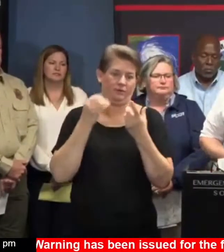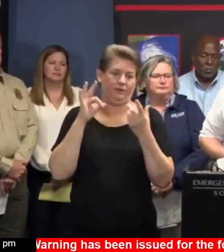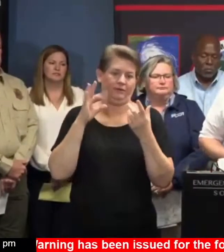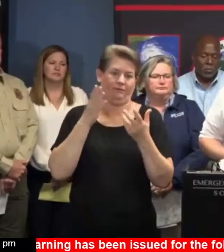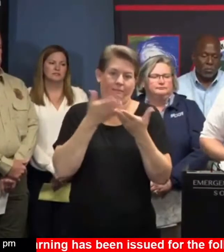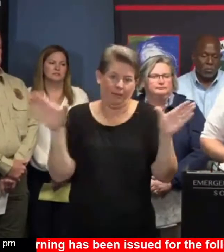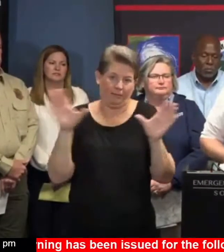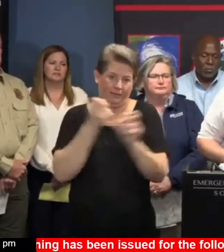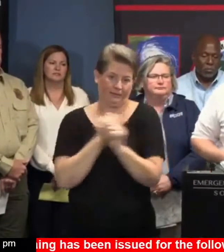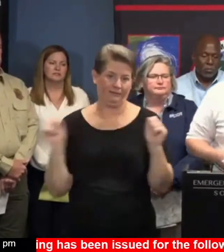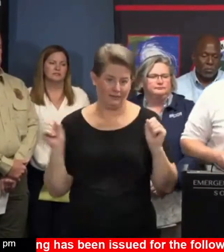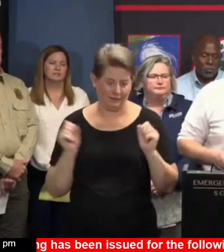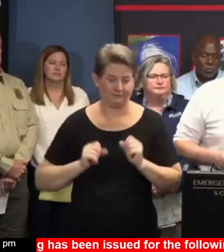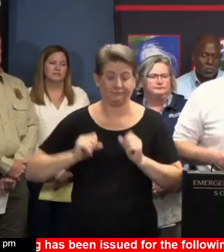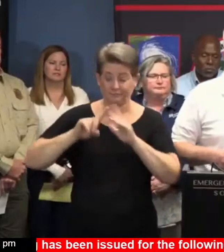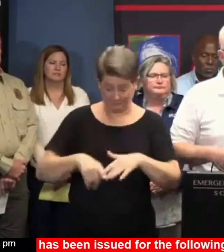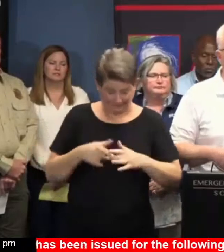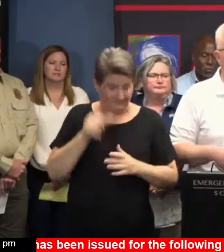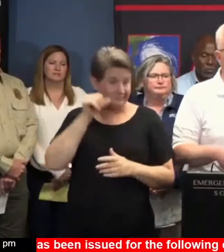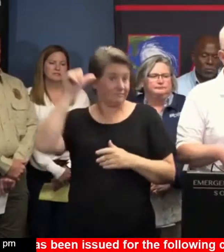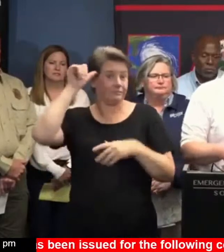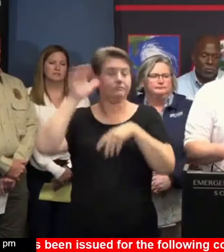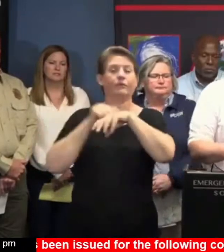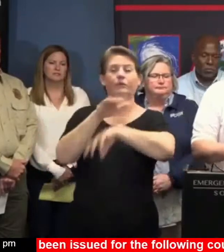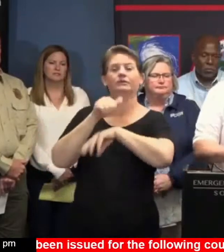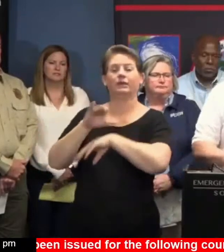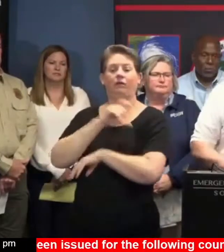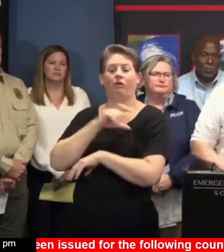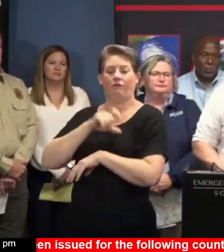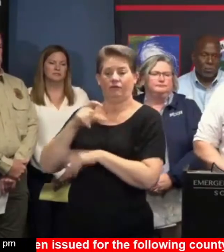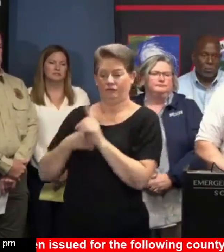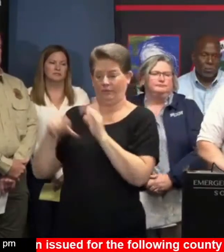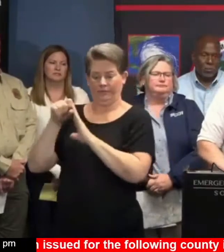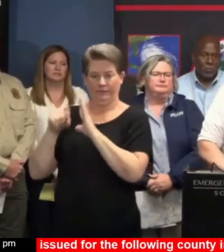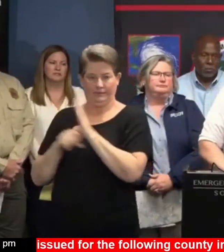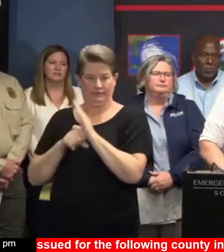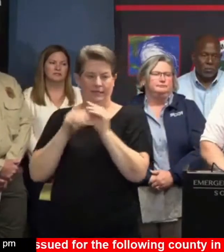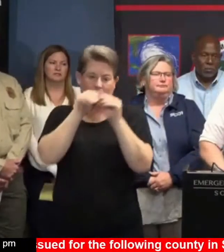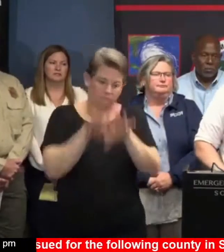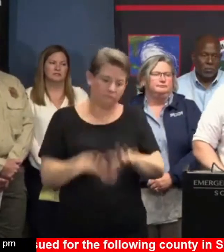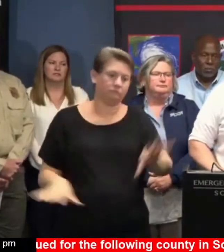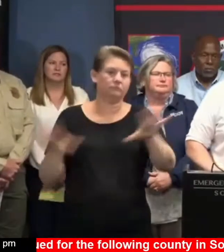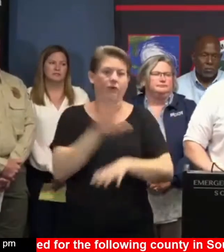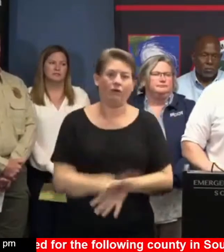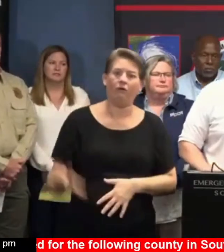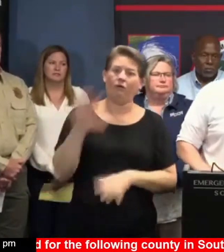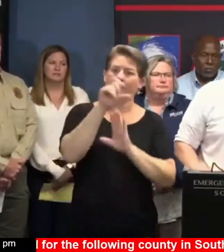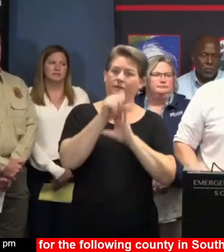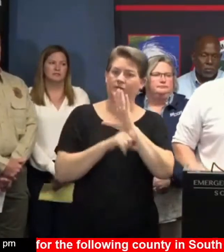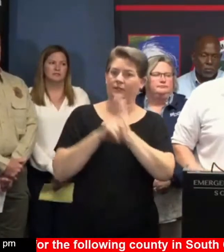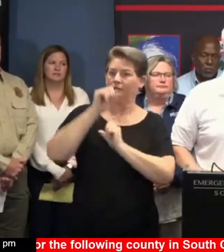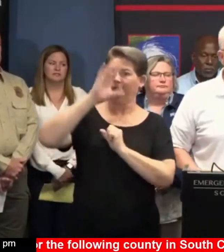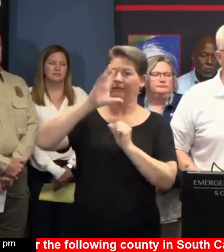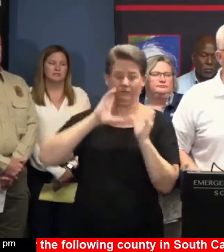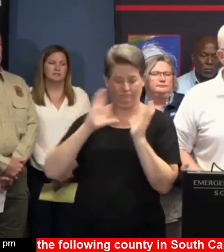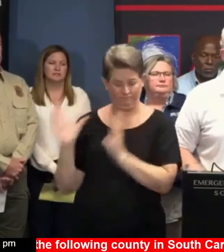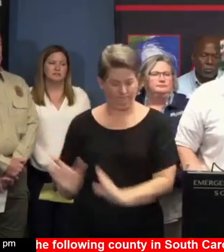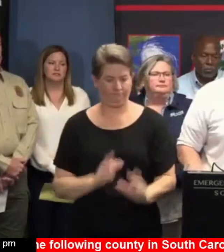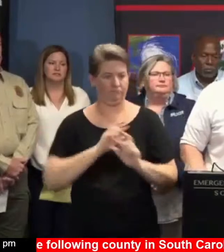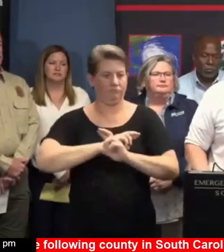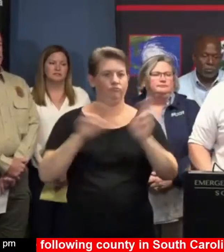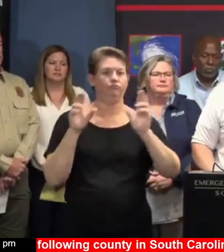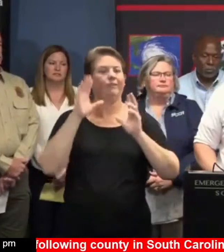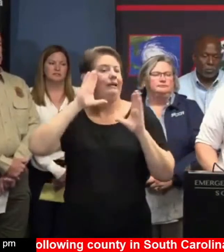Safety. Beginning yesterday, we deployed law enforcement officers from the state throughout South Carolina in anticipation of higher calls